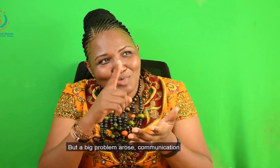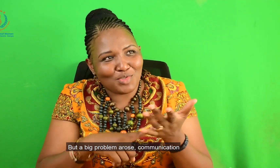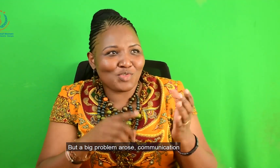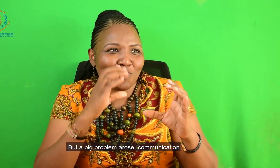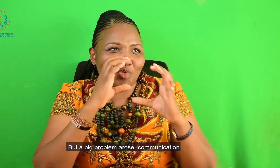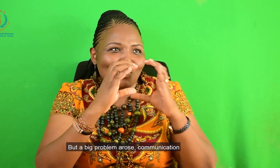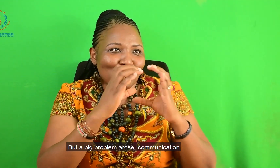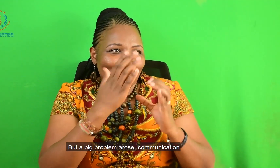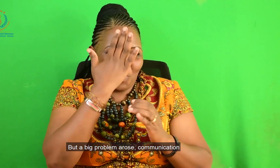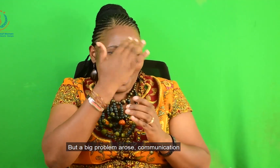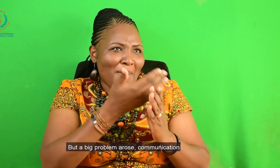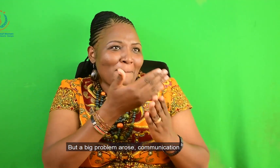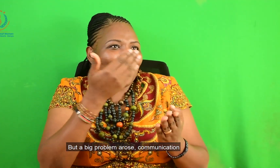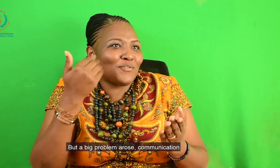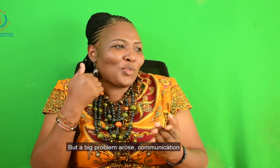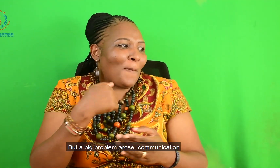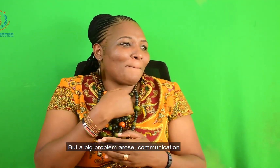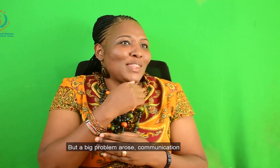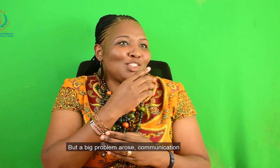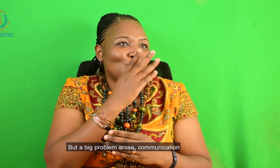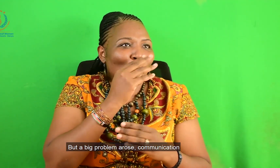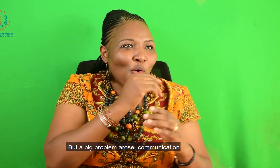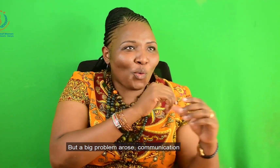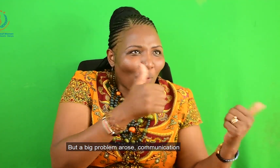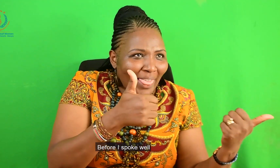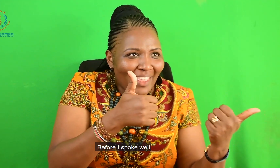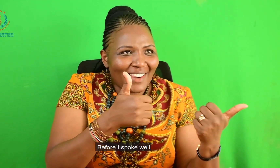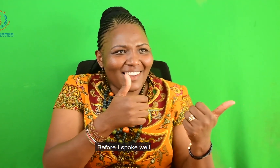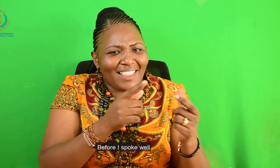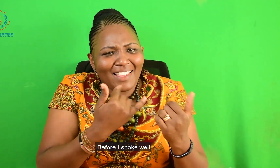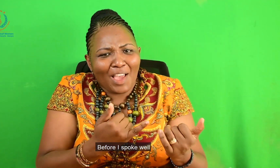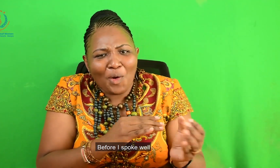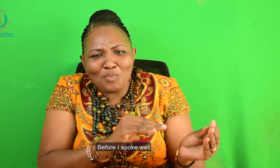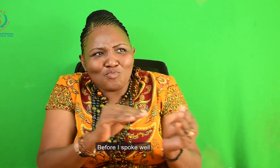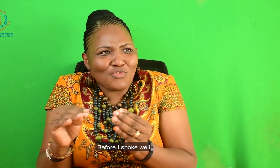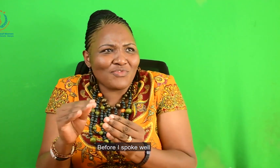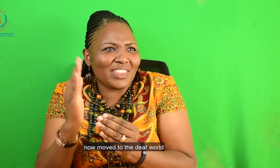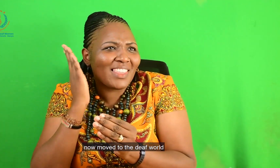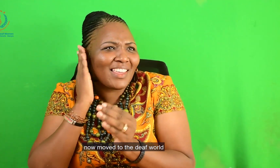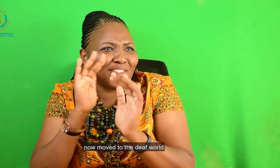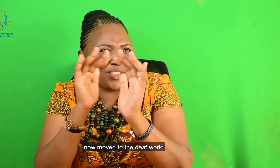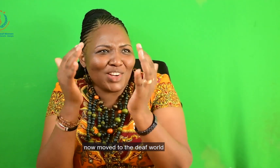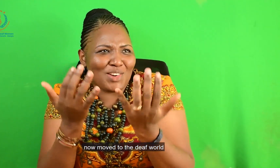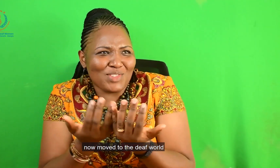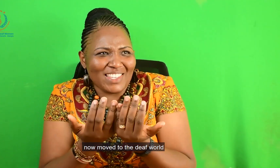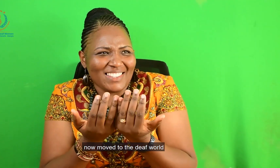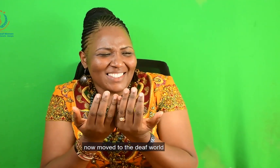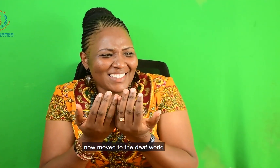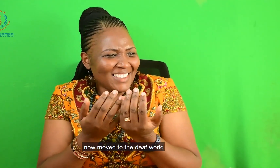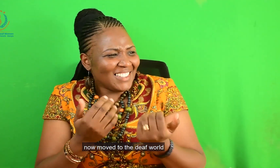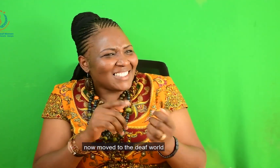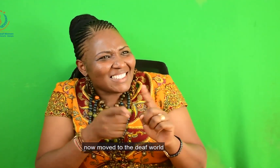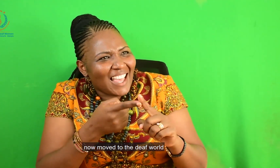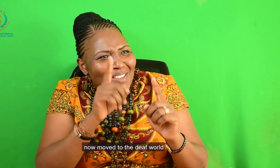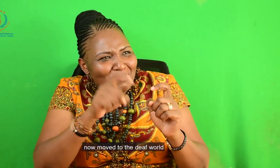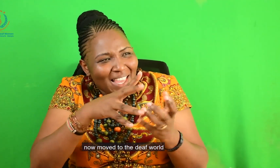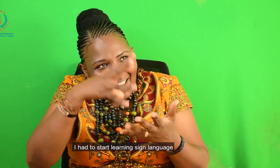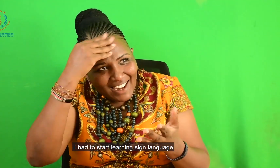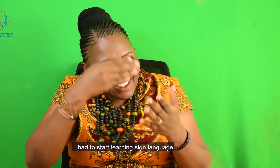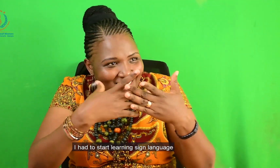big problem arose, communication. Before I used to speak well, now I've moved to the deaf world. I had to start